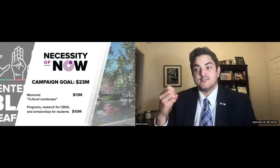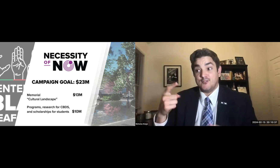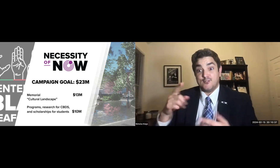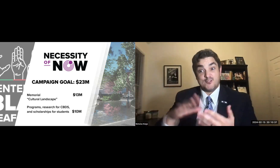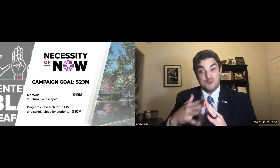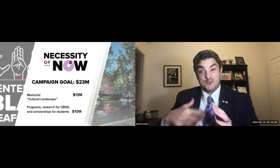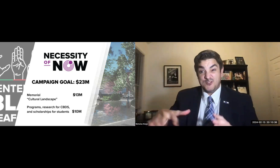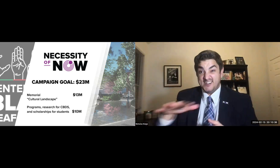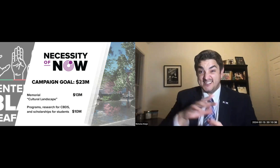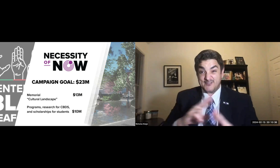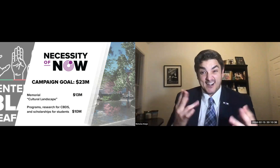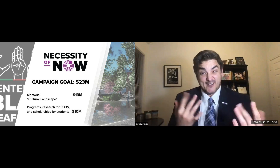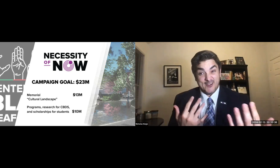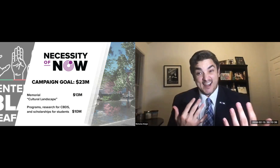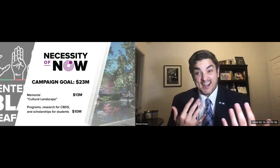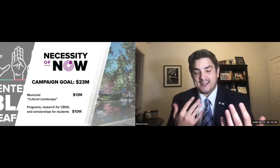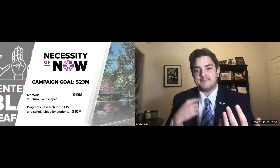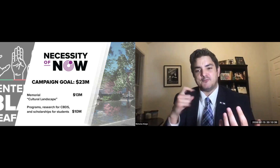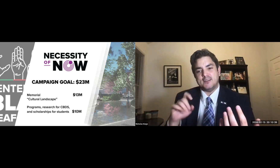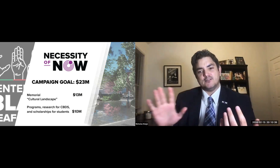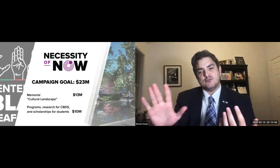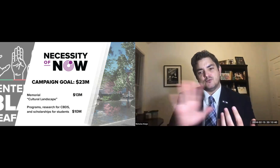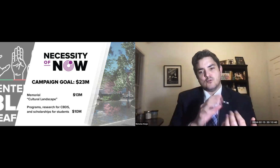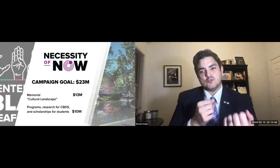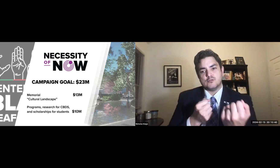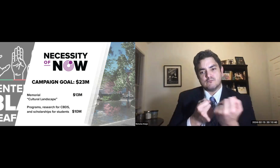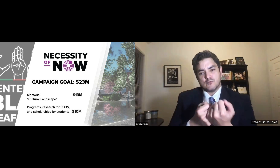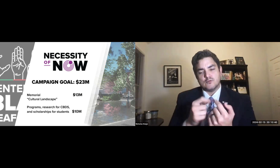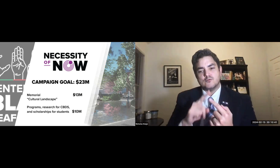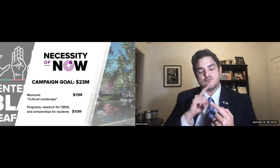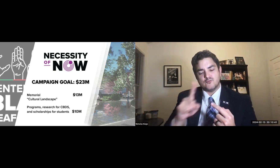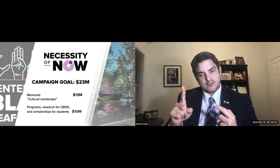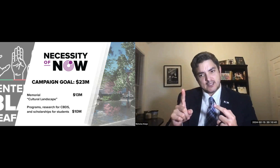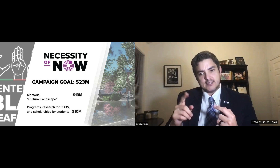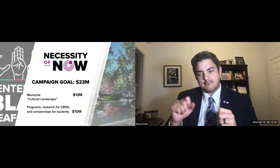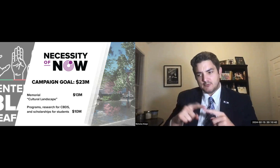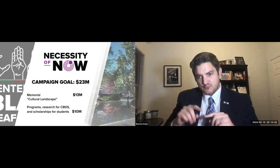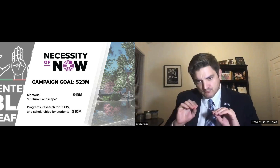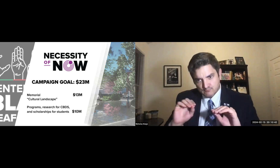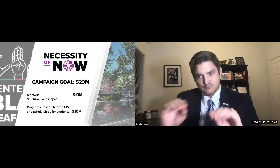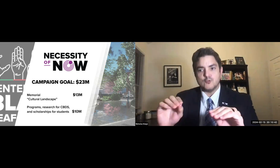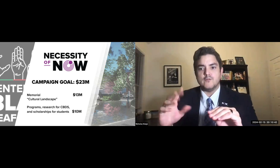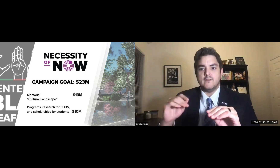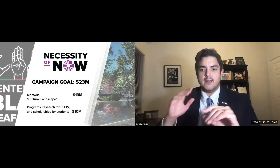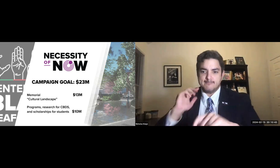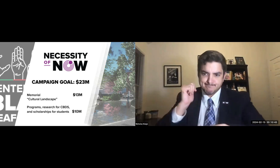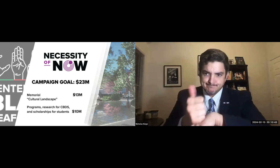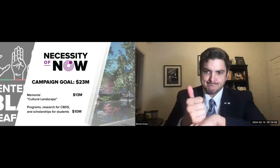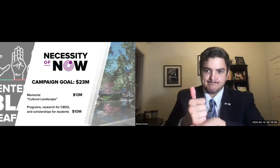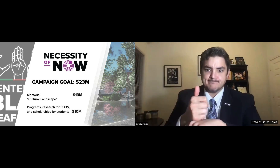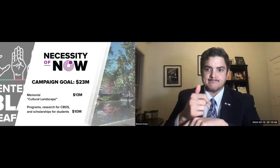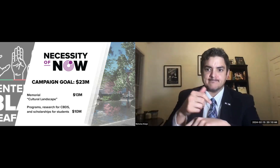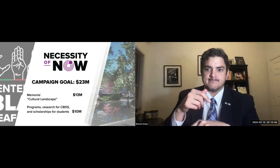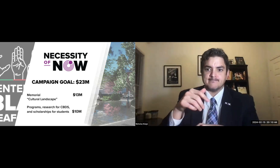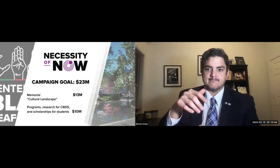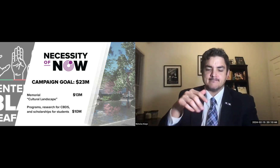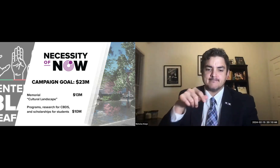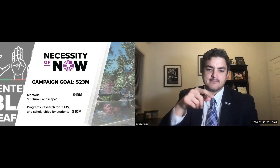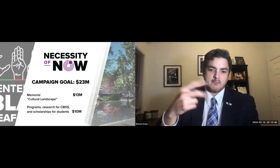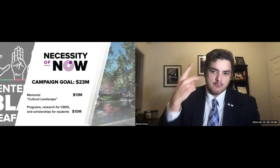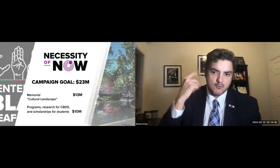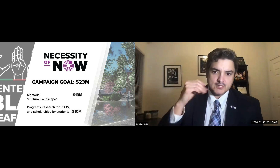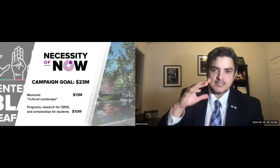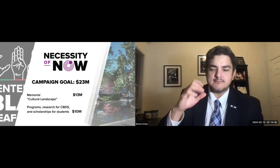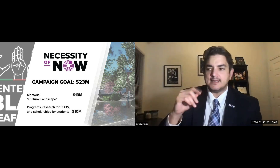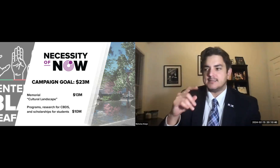go ahead and get the project started, go ahead and do our groundbreaking. So we really need your support so that we can move